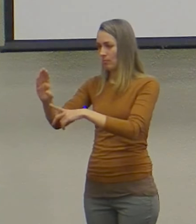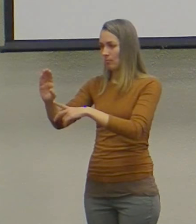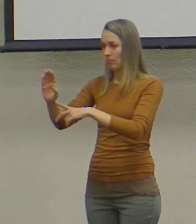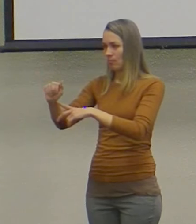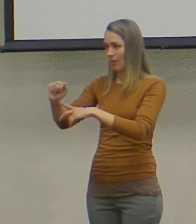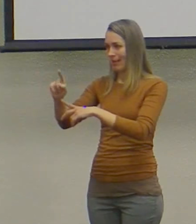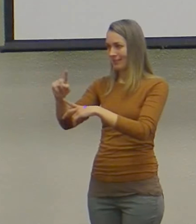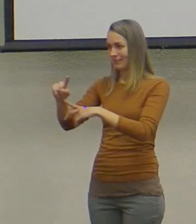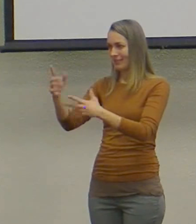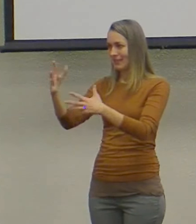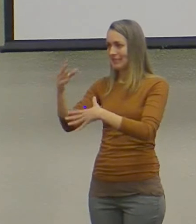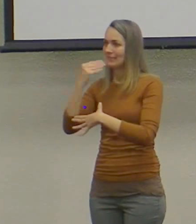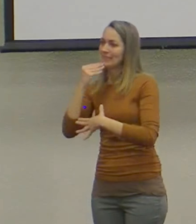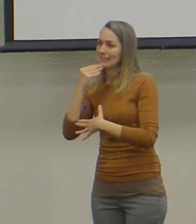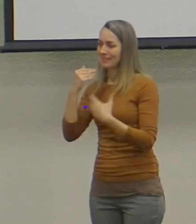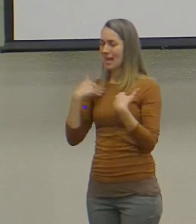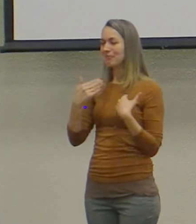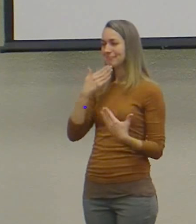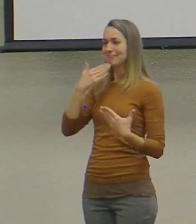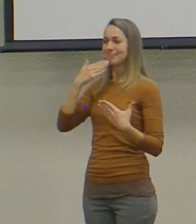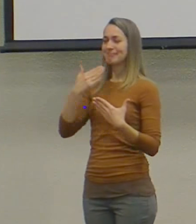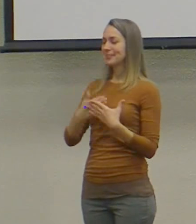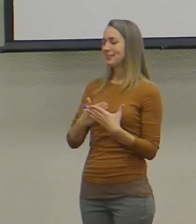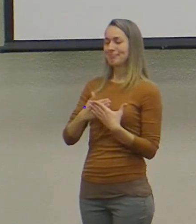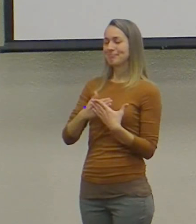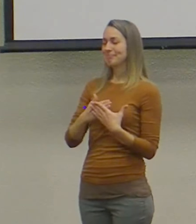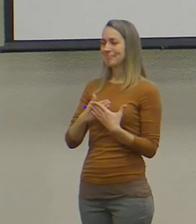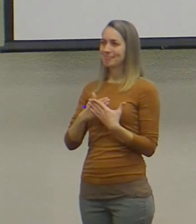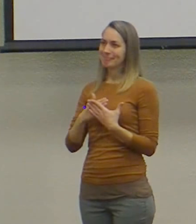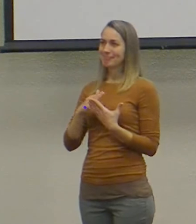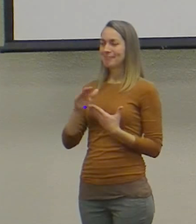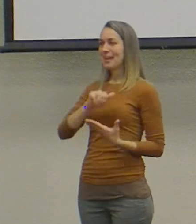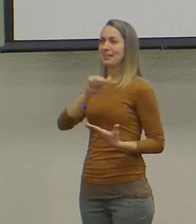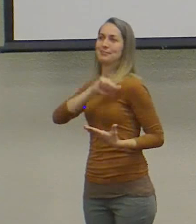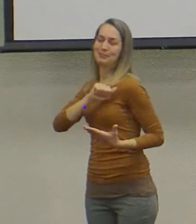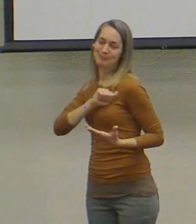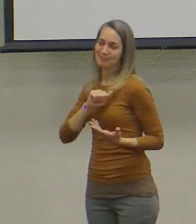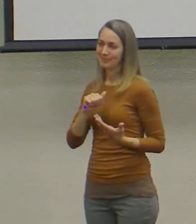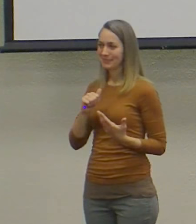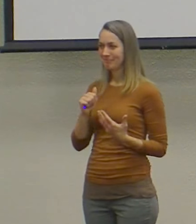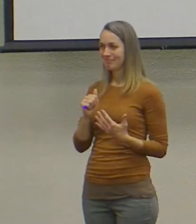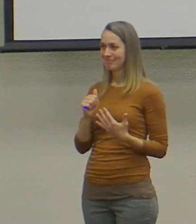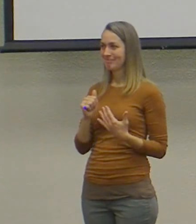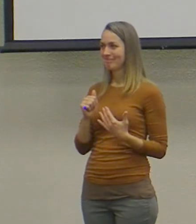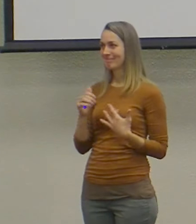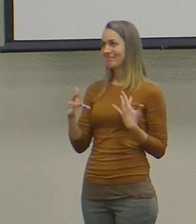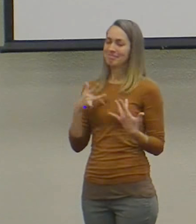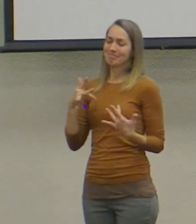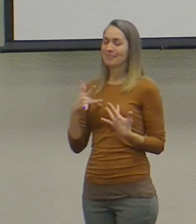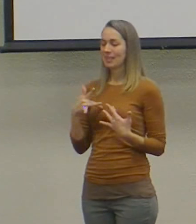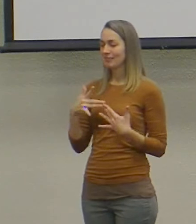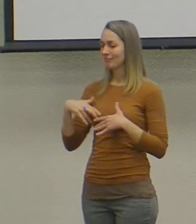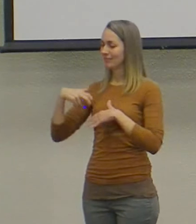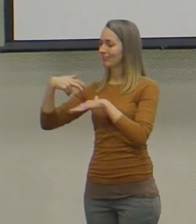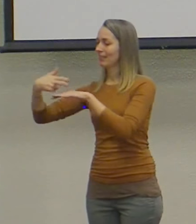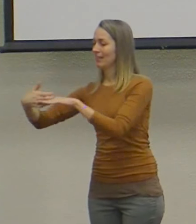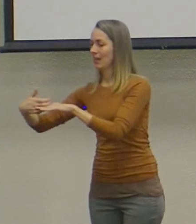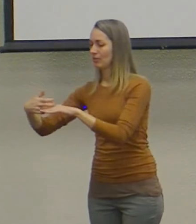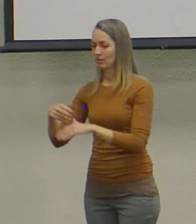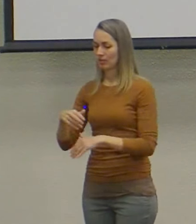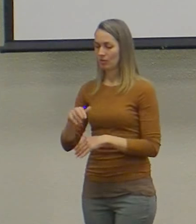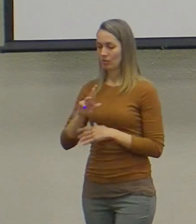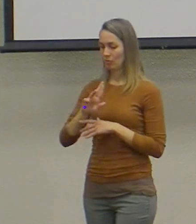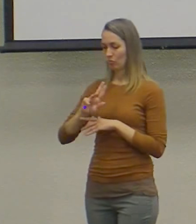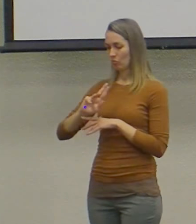and drinking, he was in good spirits. He went over to lie down at the far end of the grain pile. Ruth,